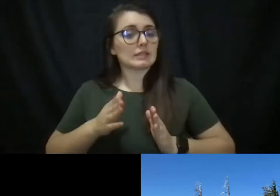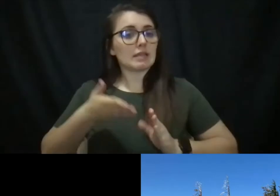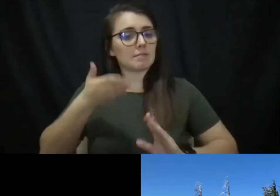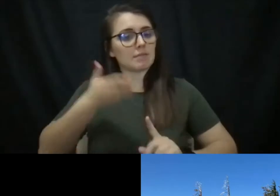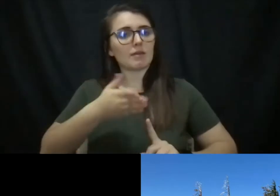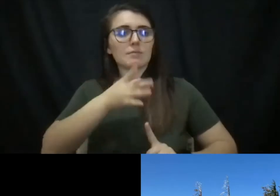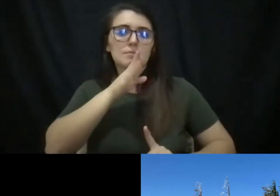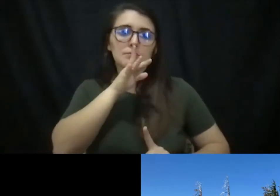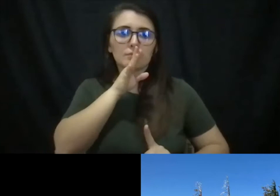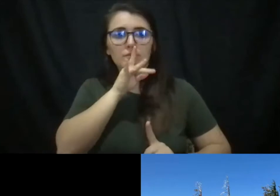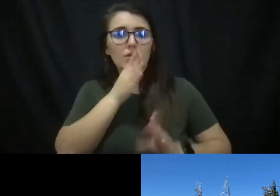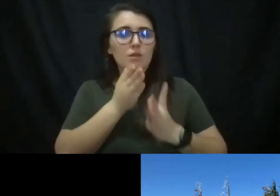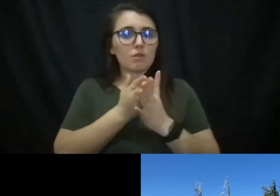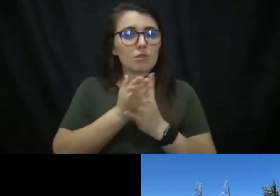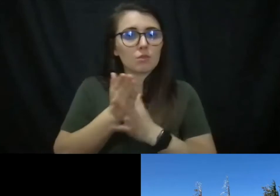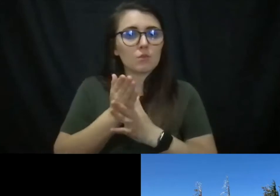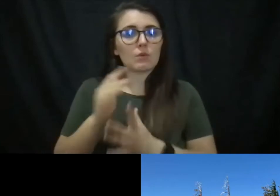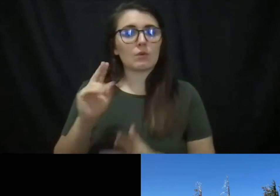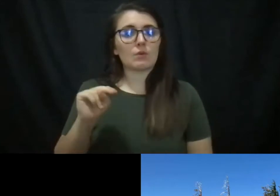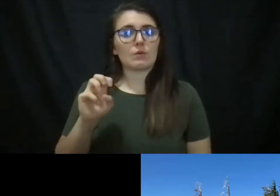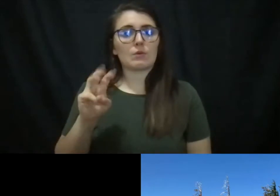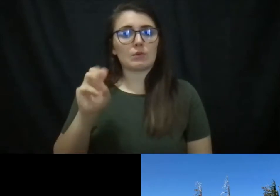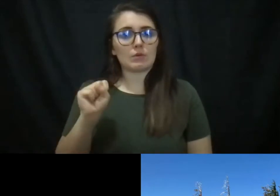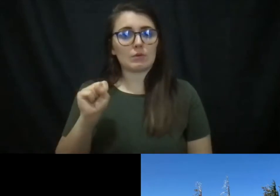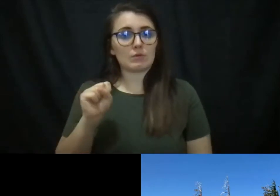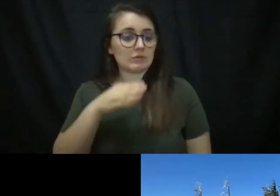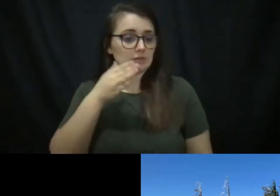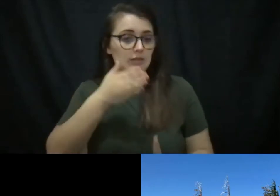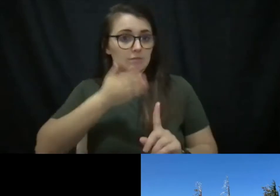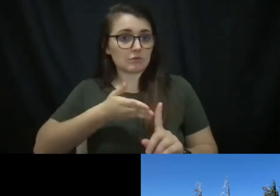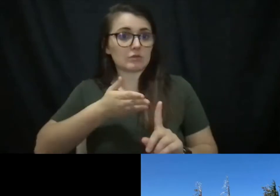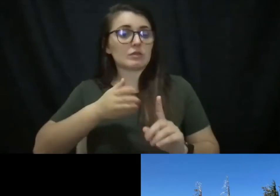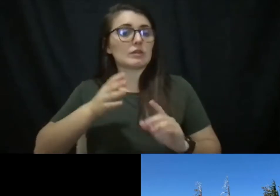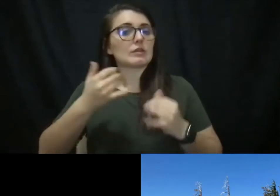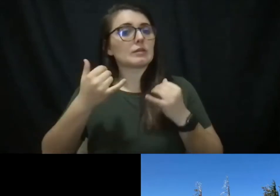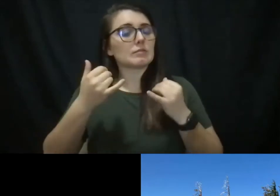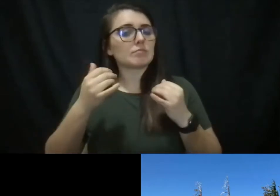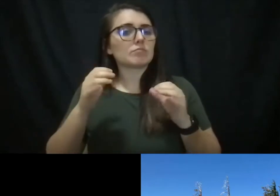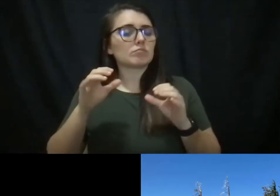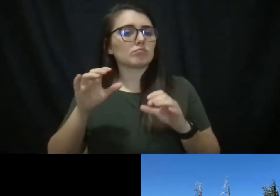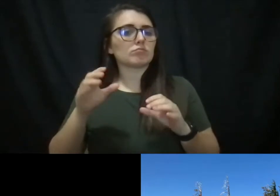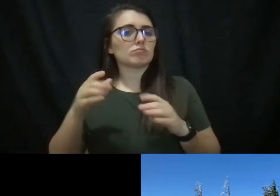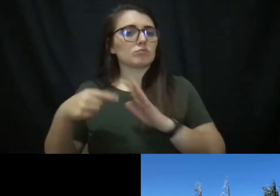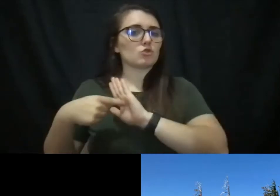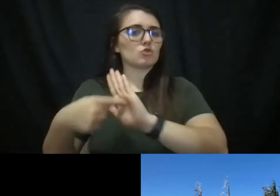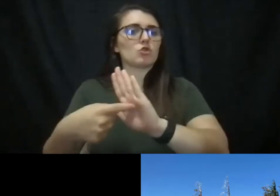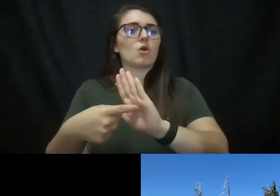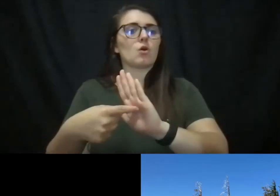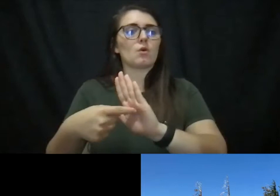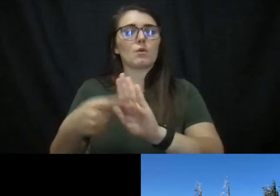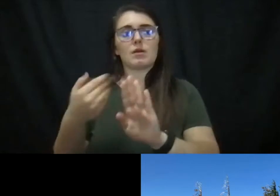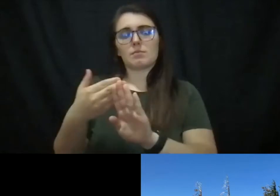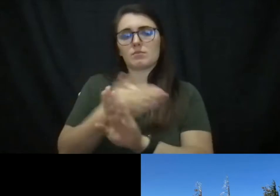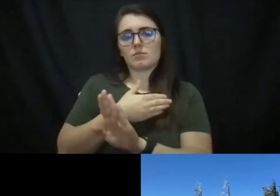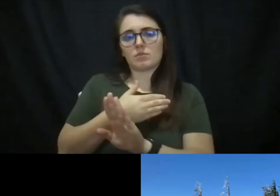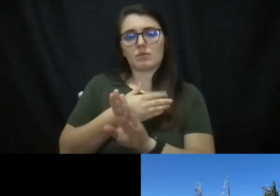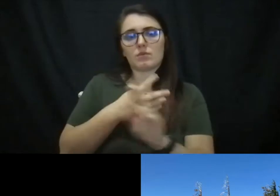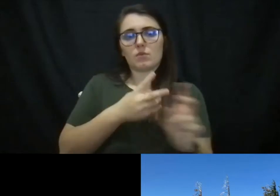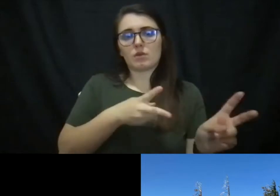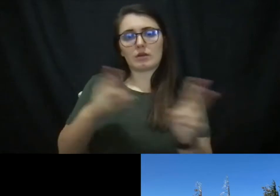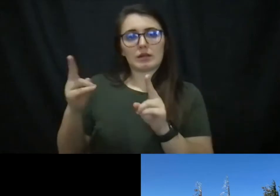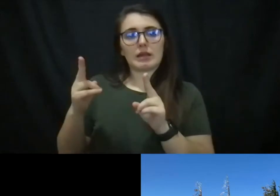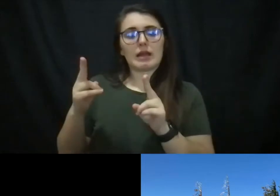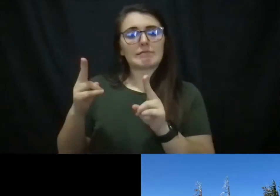That person is also playing pre-recorded cuts that are likely on our digital